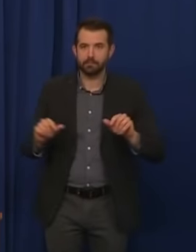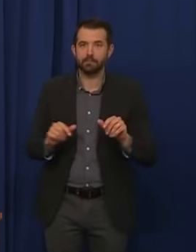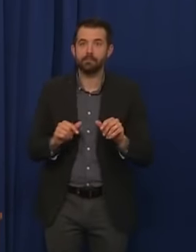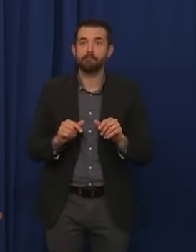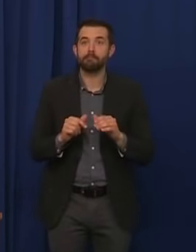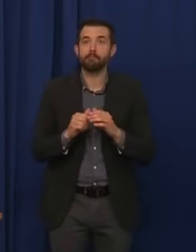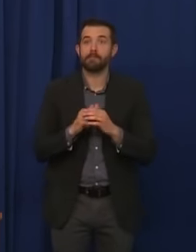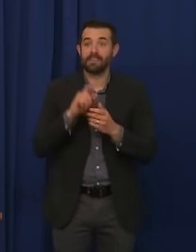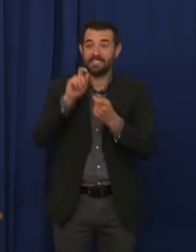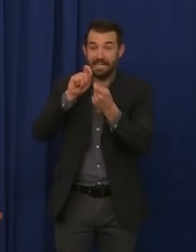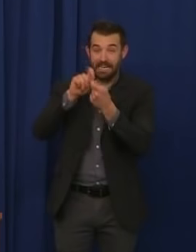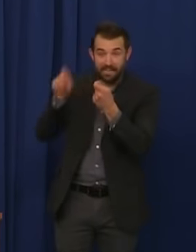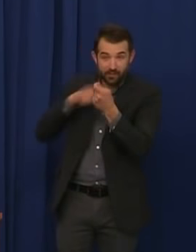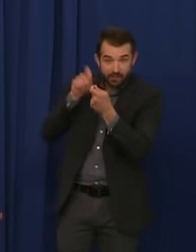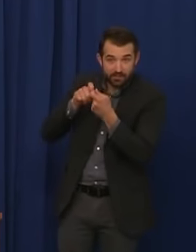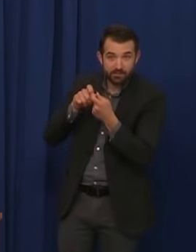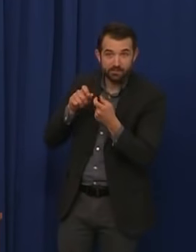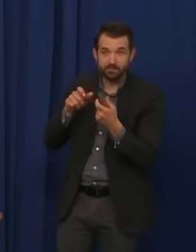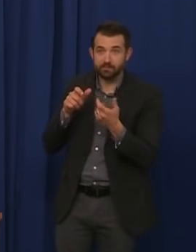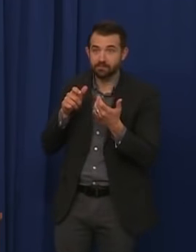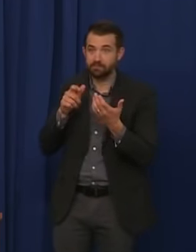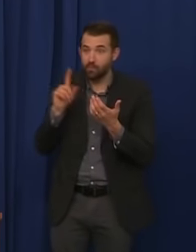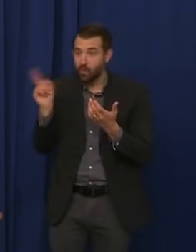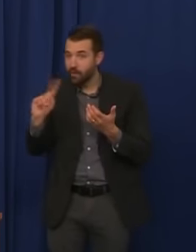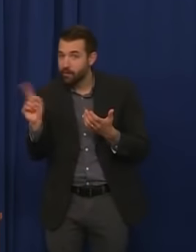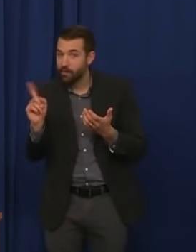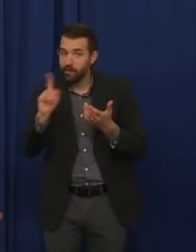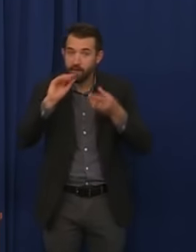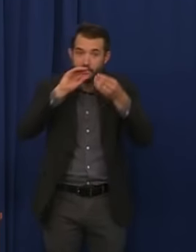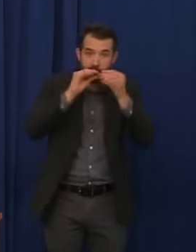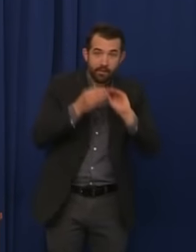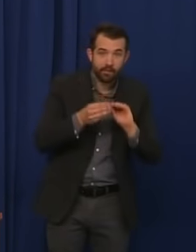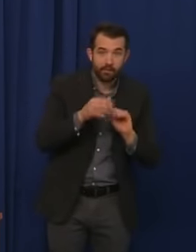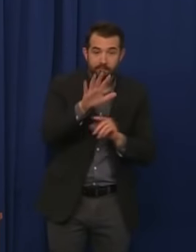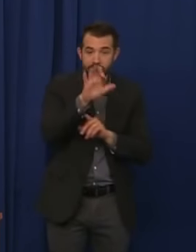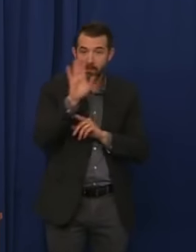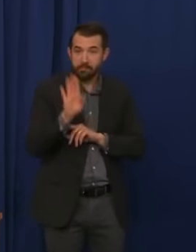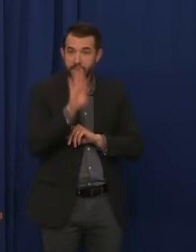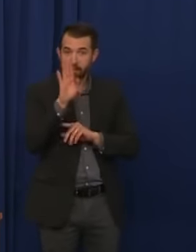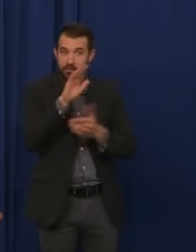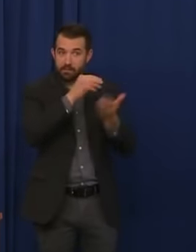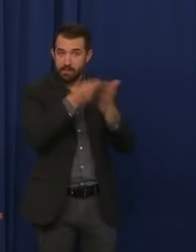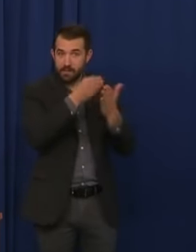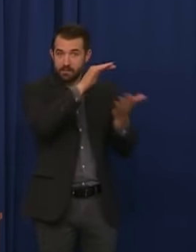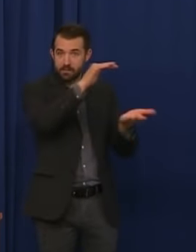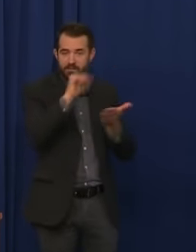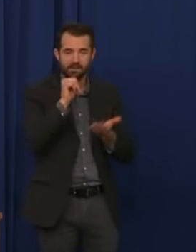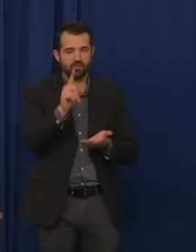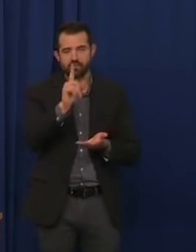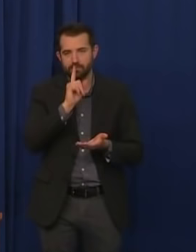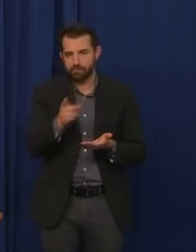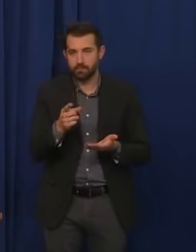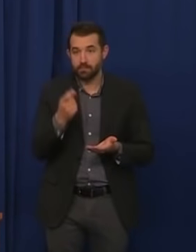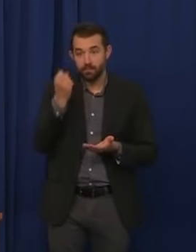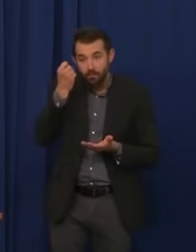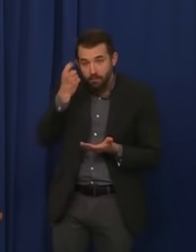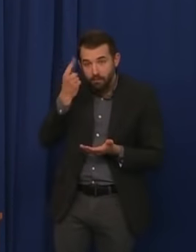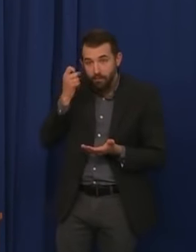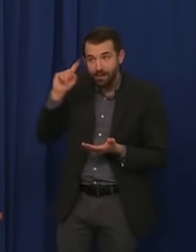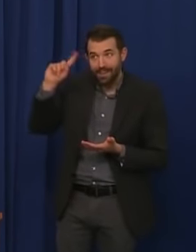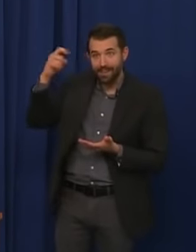$500 billion. I understand Governor Cuomo had a conversation with the president this week, some indication that he might